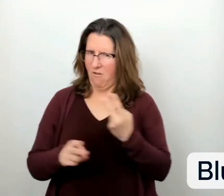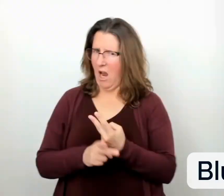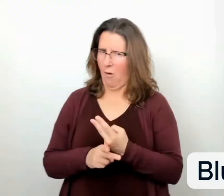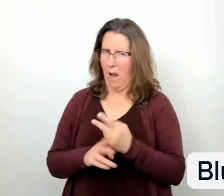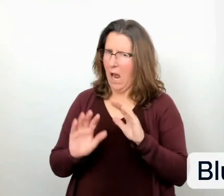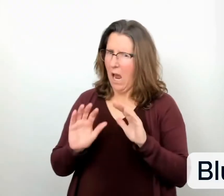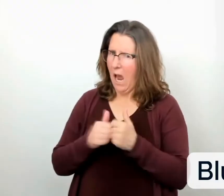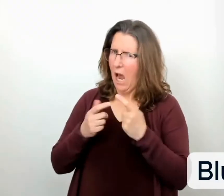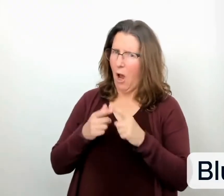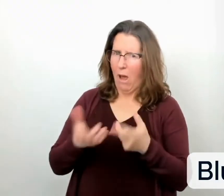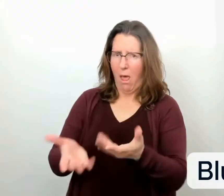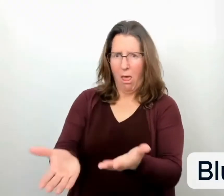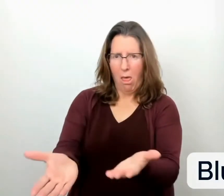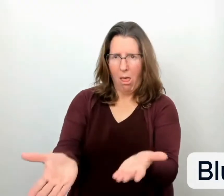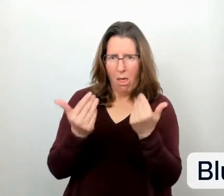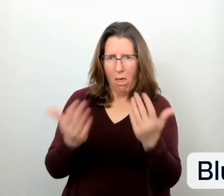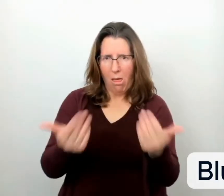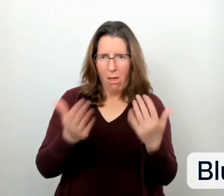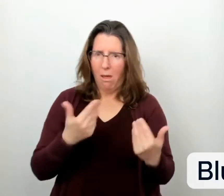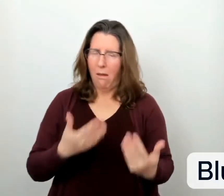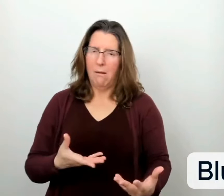I was trying to figure out how to re-engage him with learning.